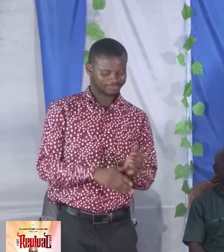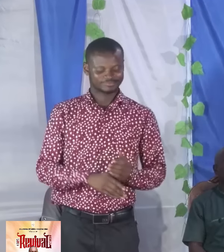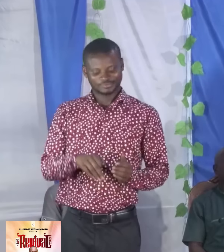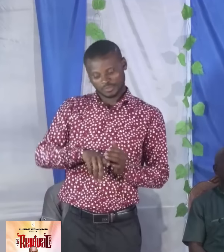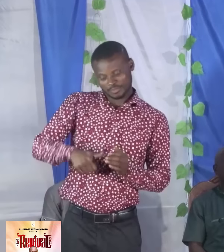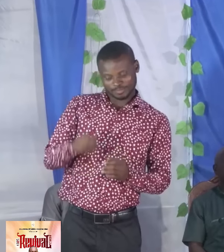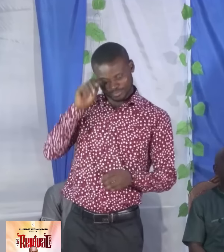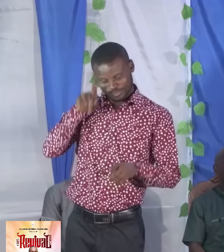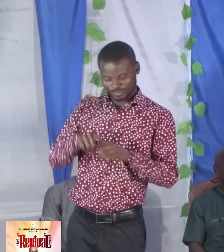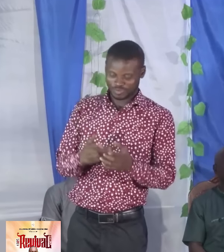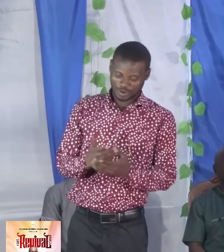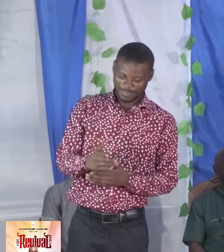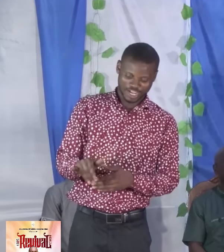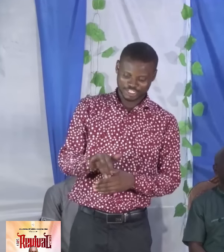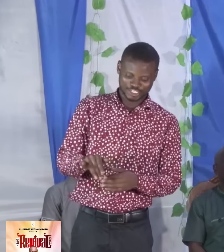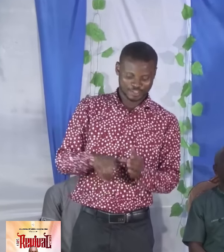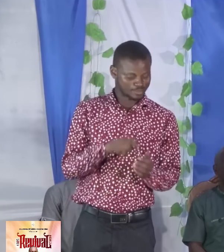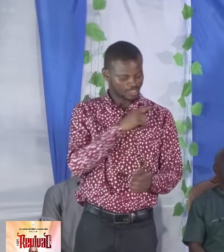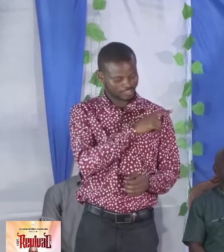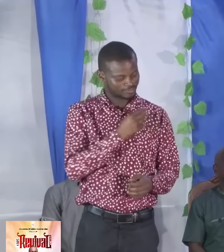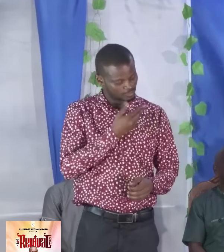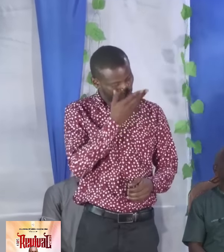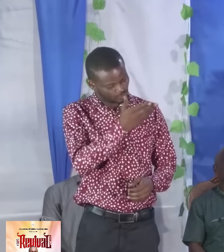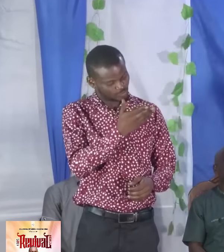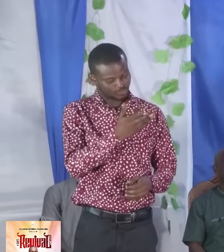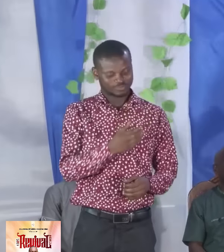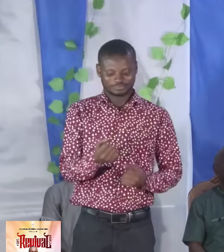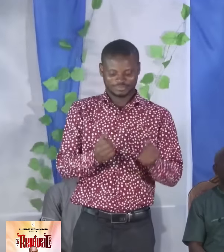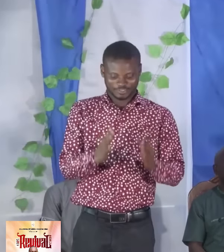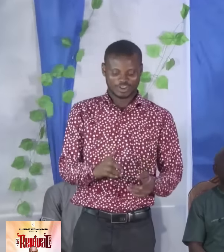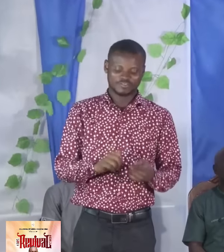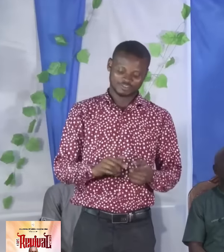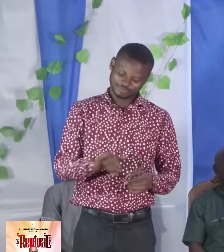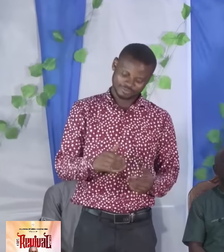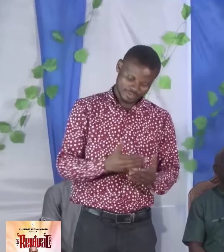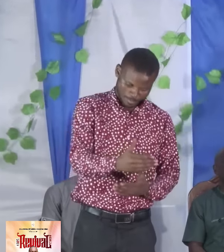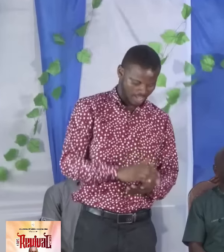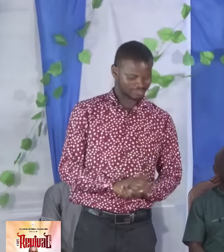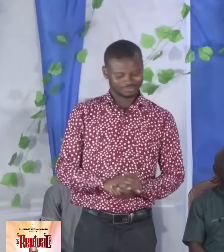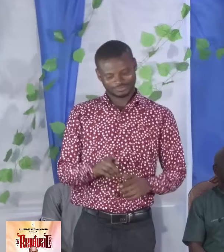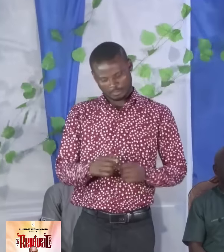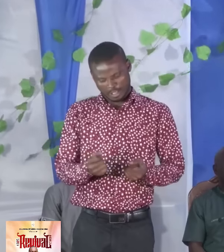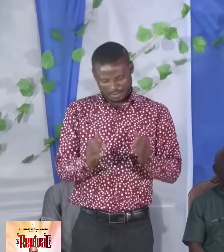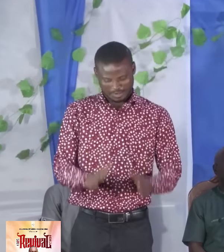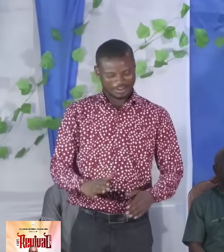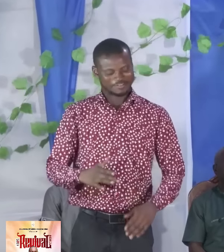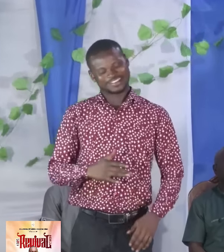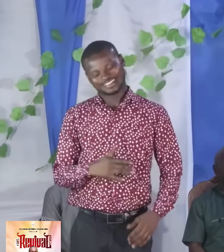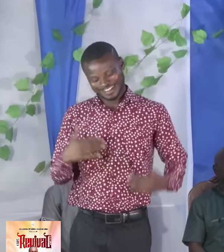bi a to ni enti aka. We chata o tasi ya chata e betu aka. Agwa no osuru na mi se a re e betu